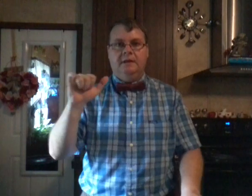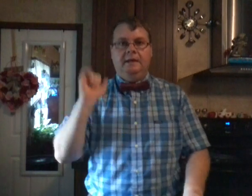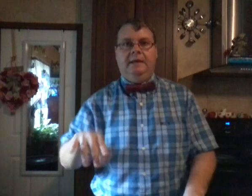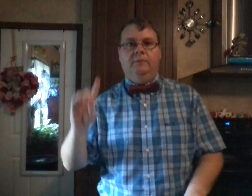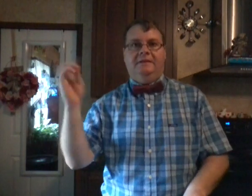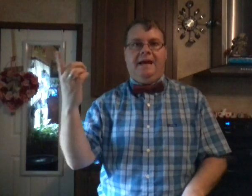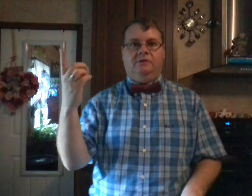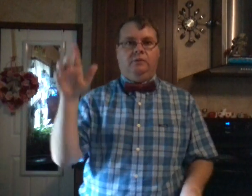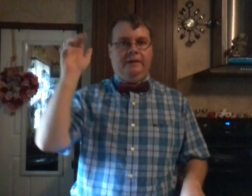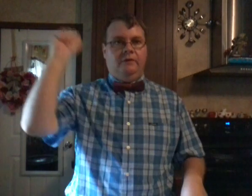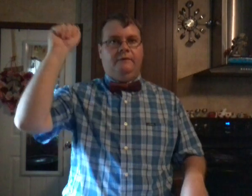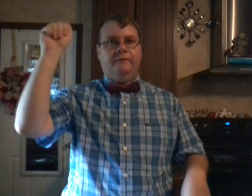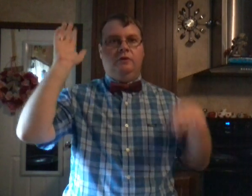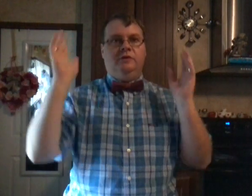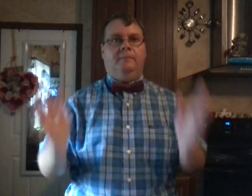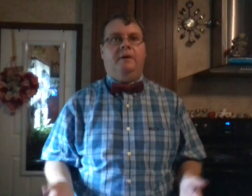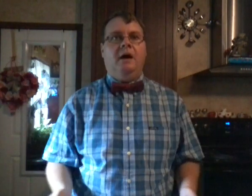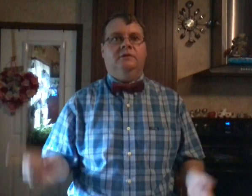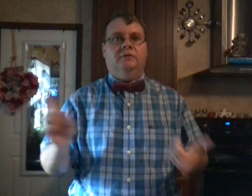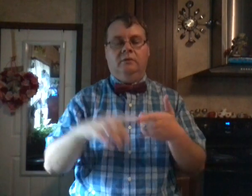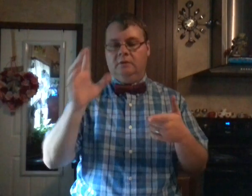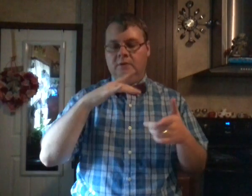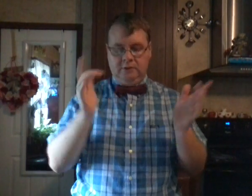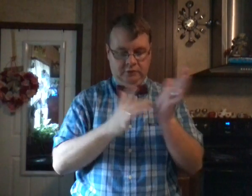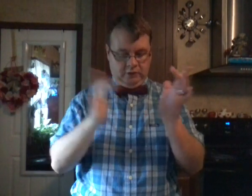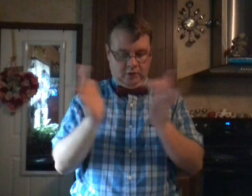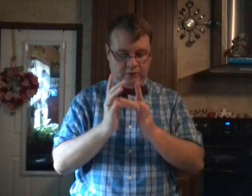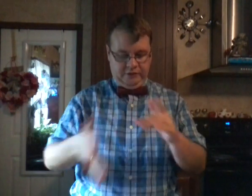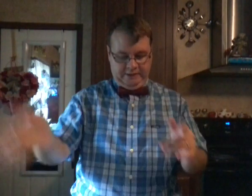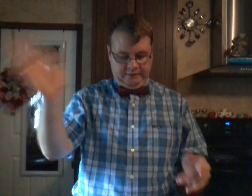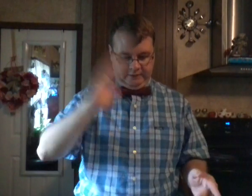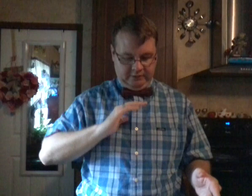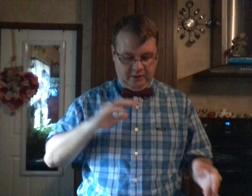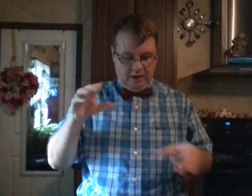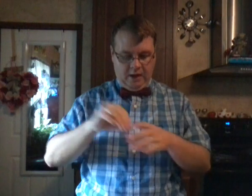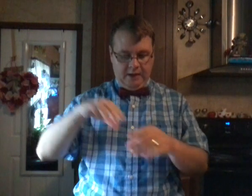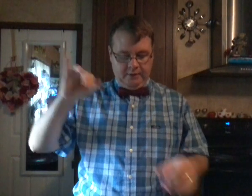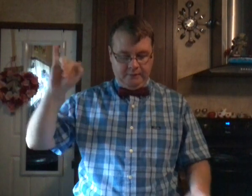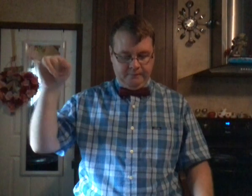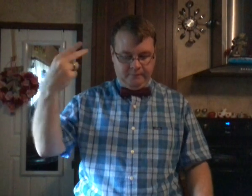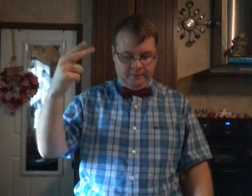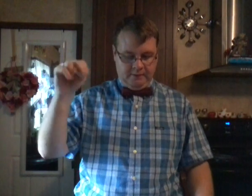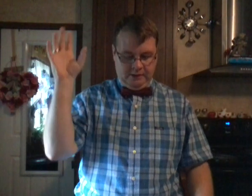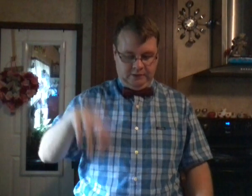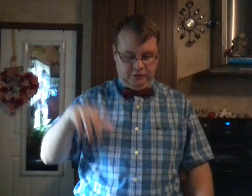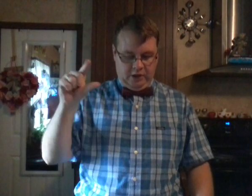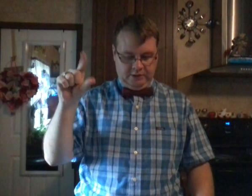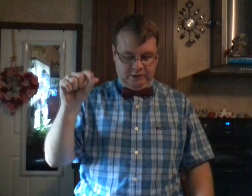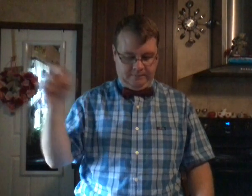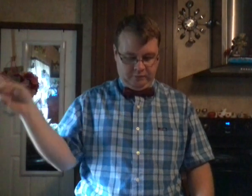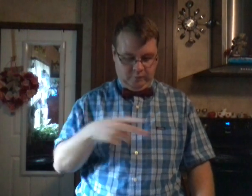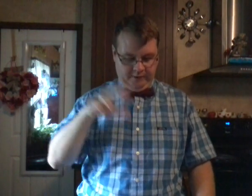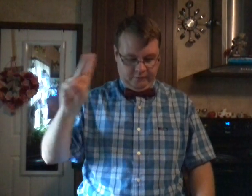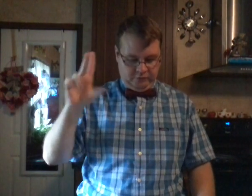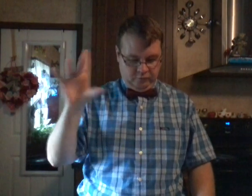he was actually the first apostle to call Jesus God. in John chapter 20 verse